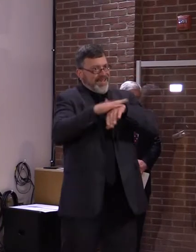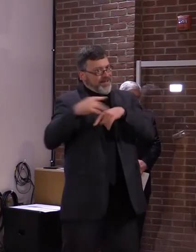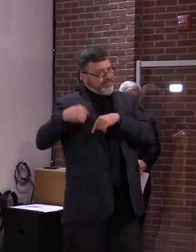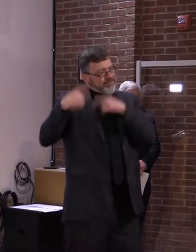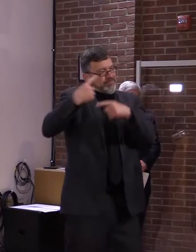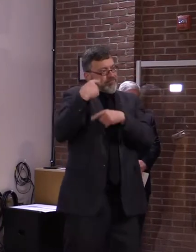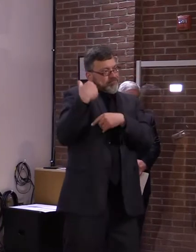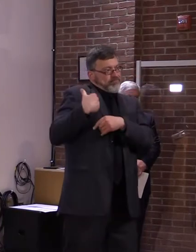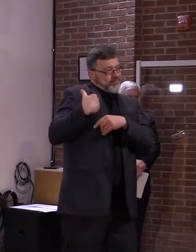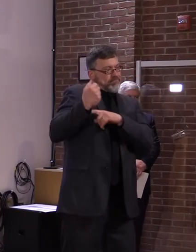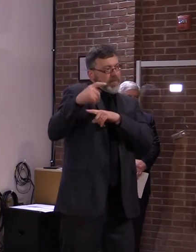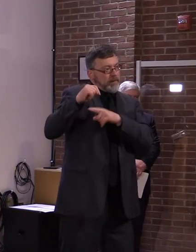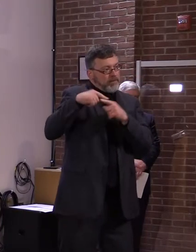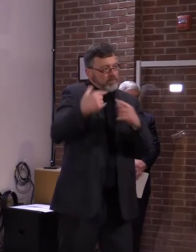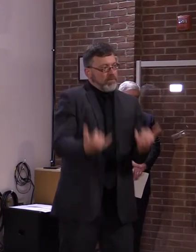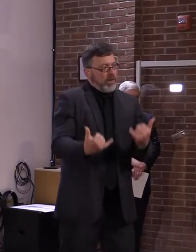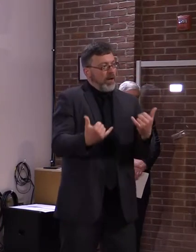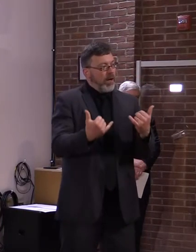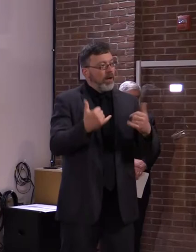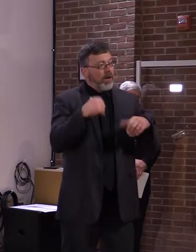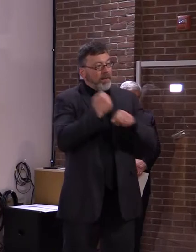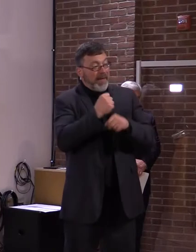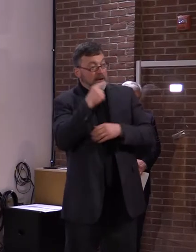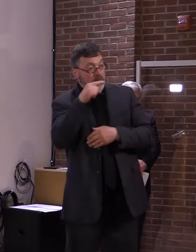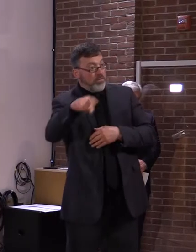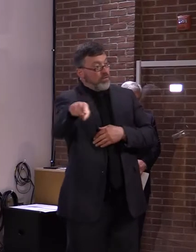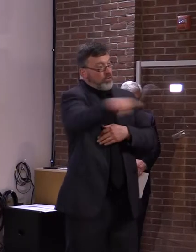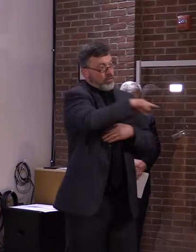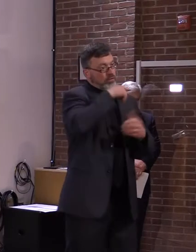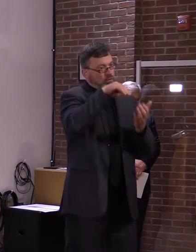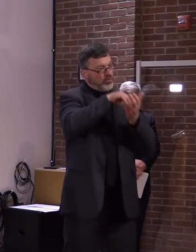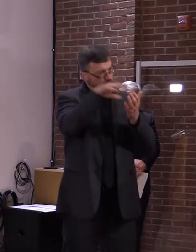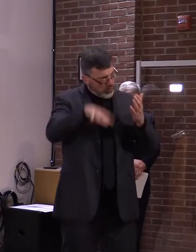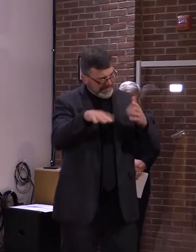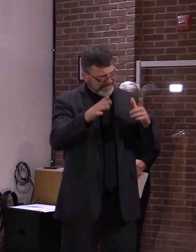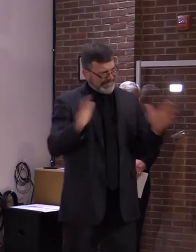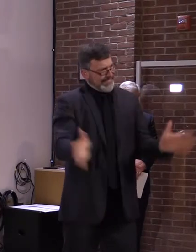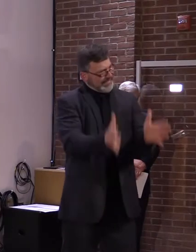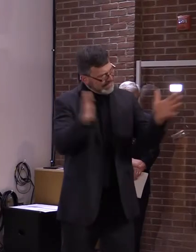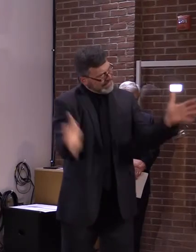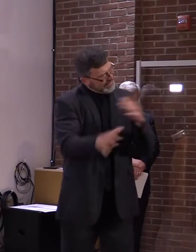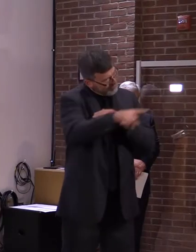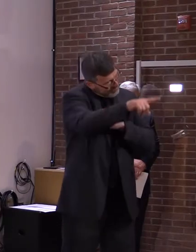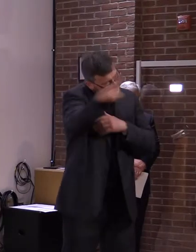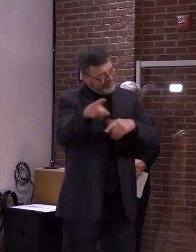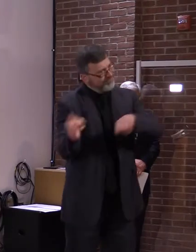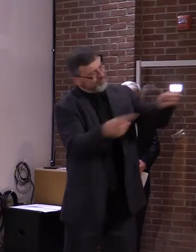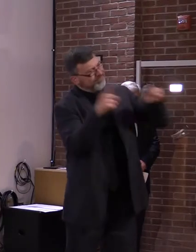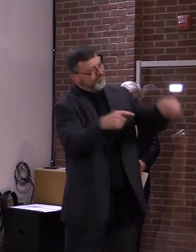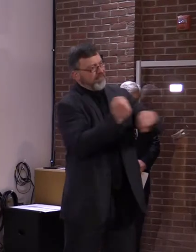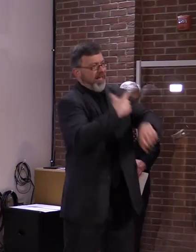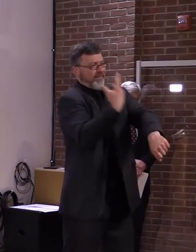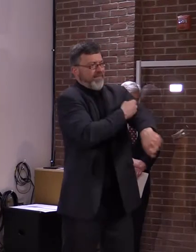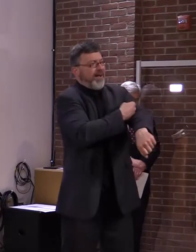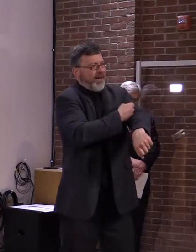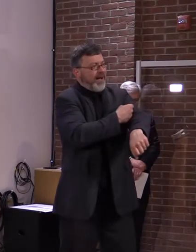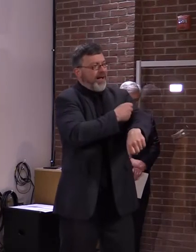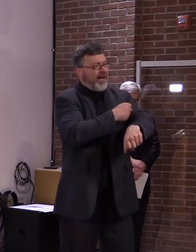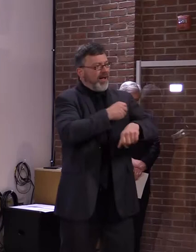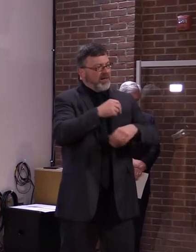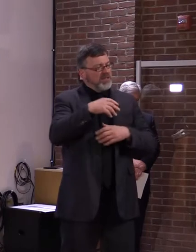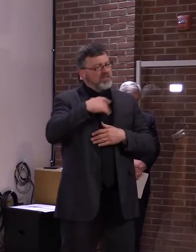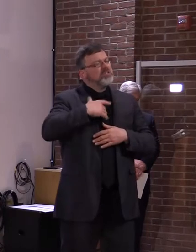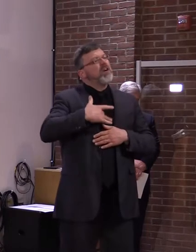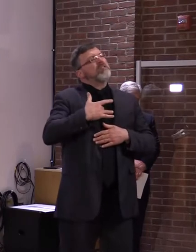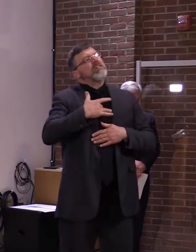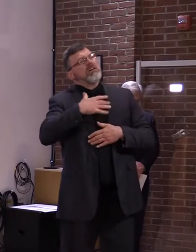continue to get vaccinated through the summer and the fall, but a large percentage of Vermonters will be fully vaccinated by the fall. And strong